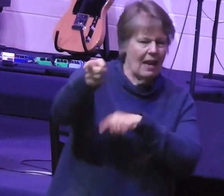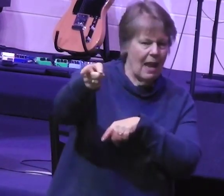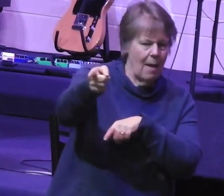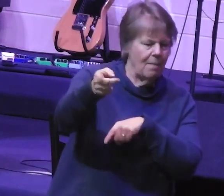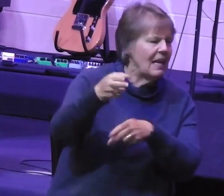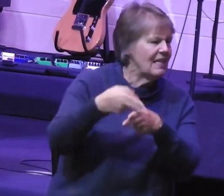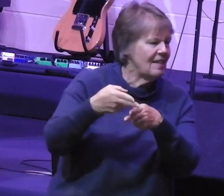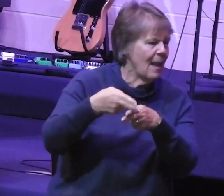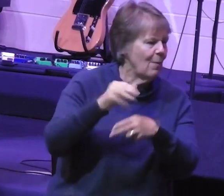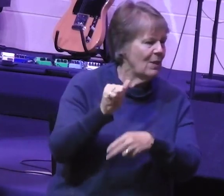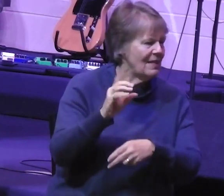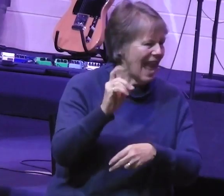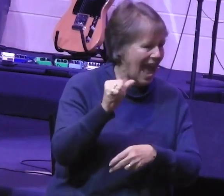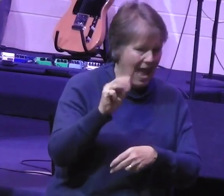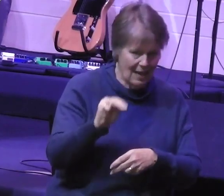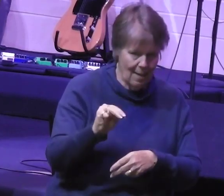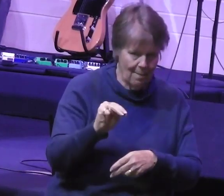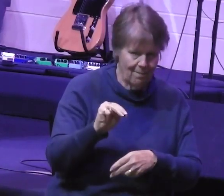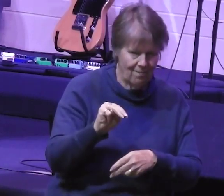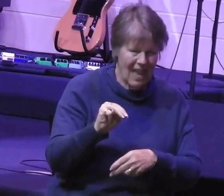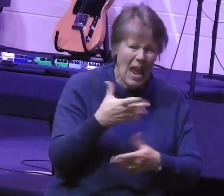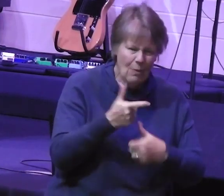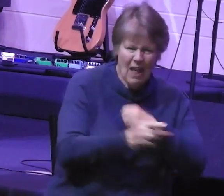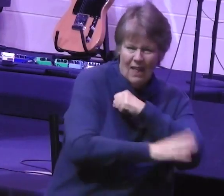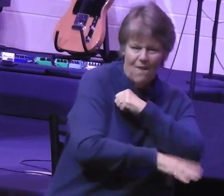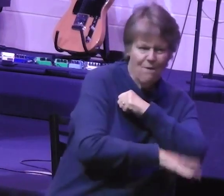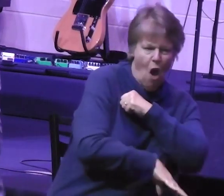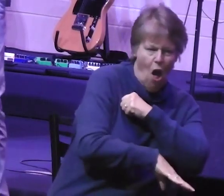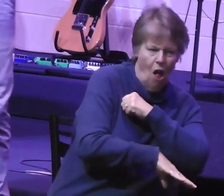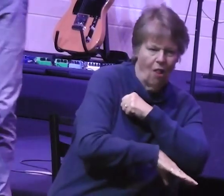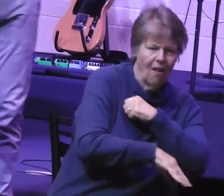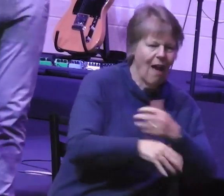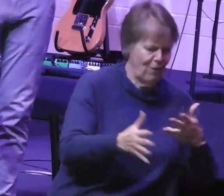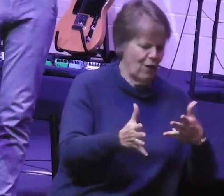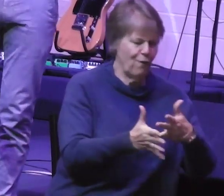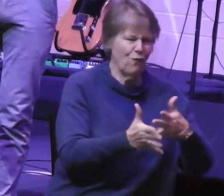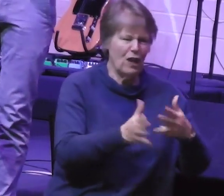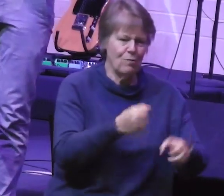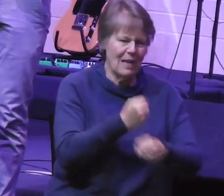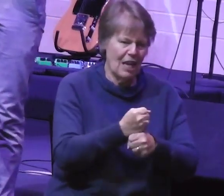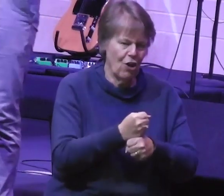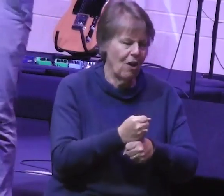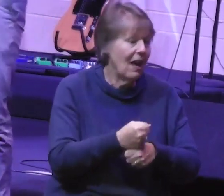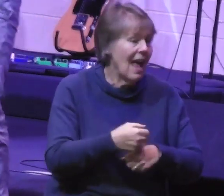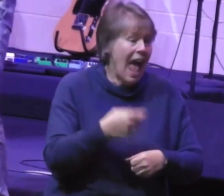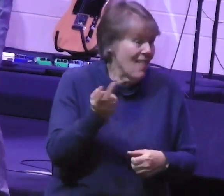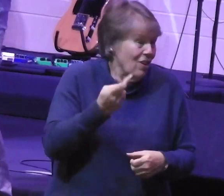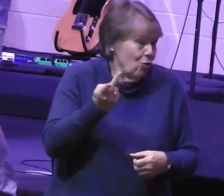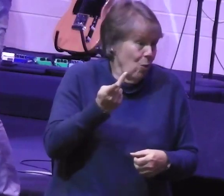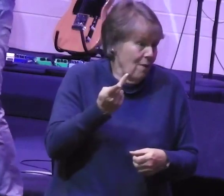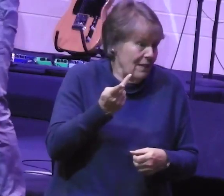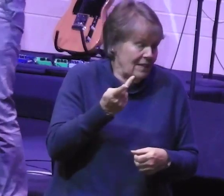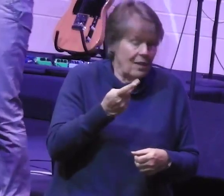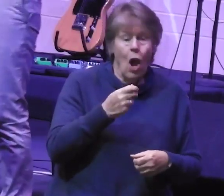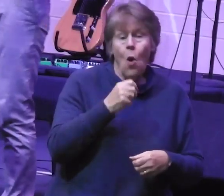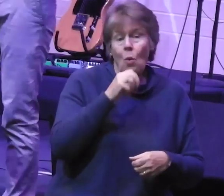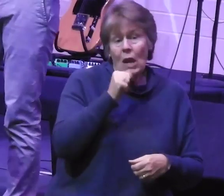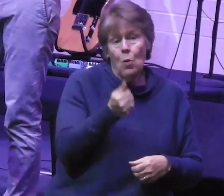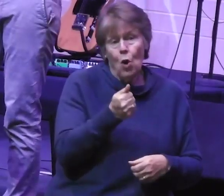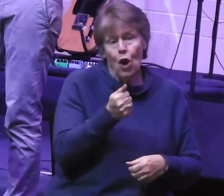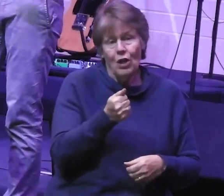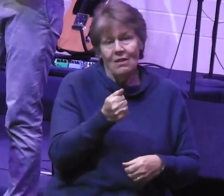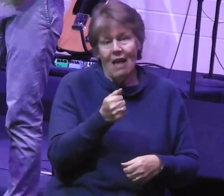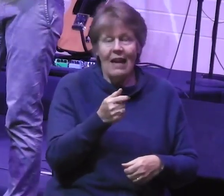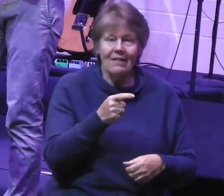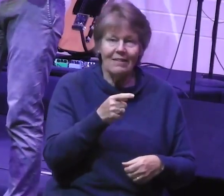This was very early in freshman year. And you know, Adam and I, we weren't talking to one another because we were college